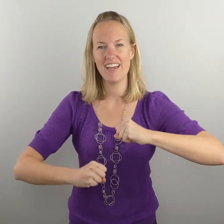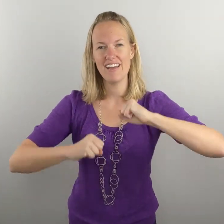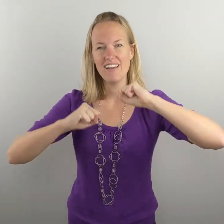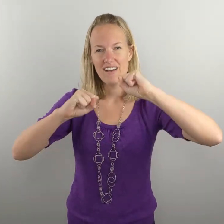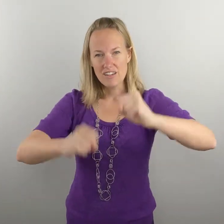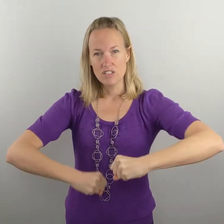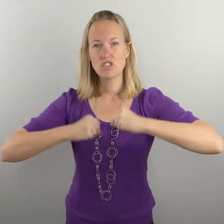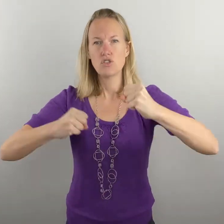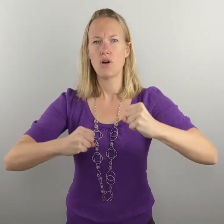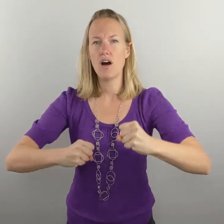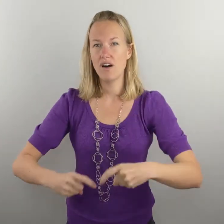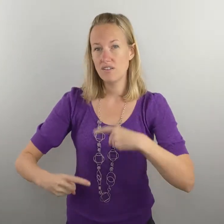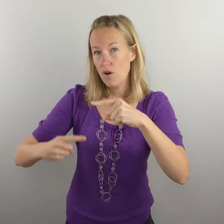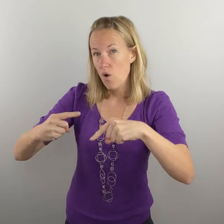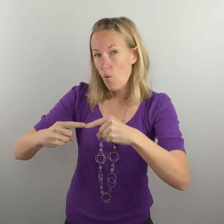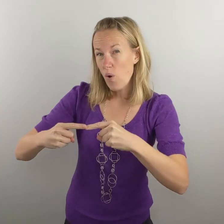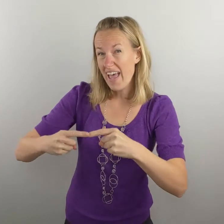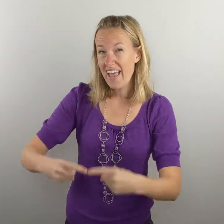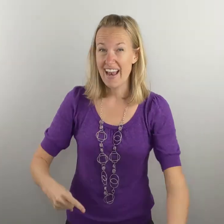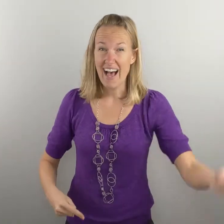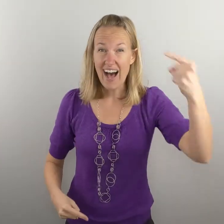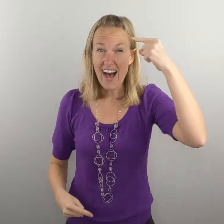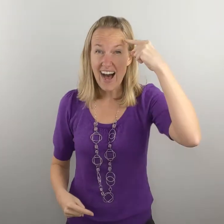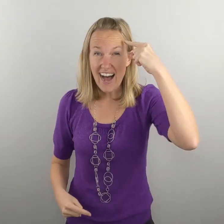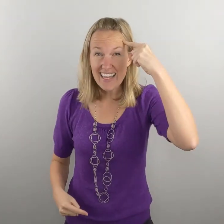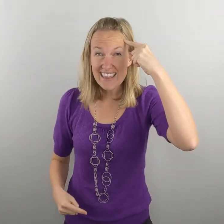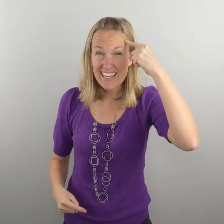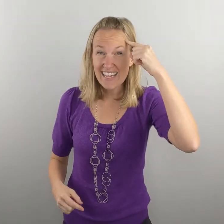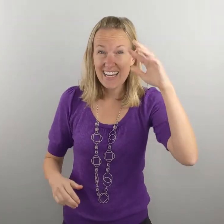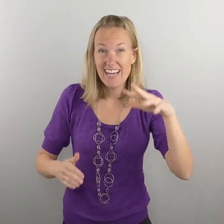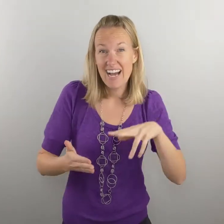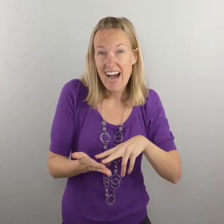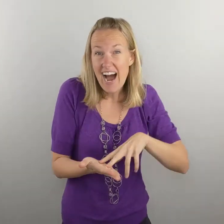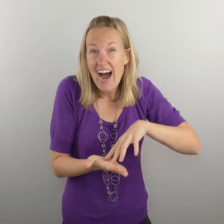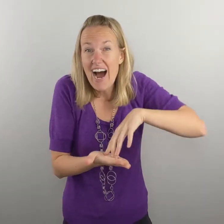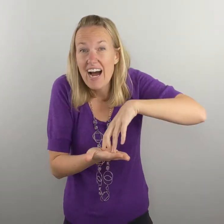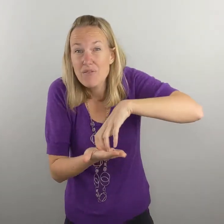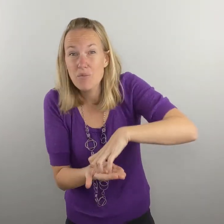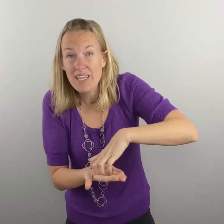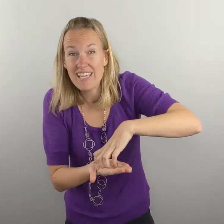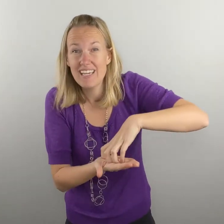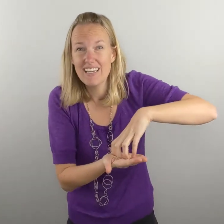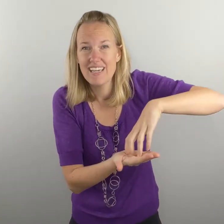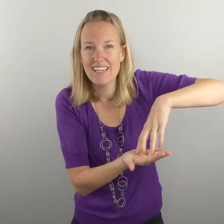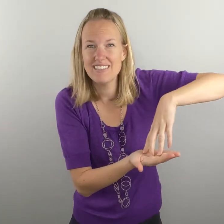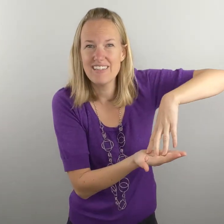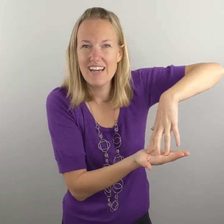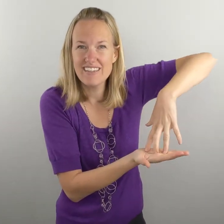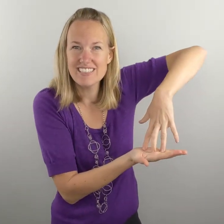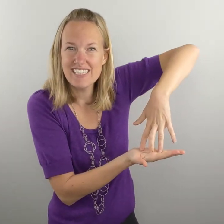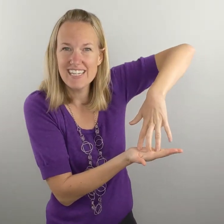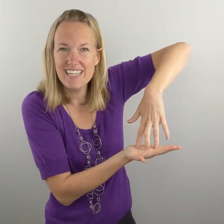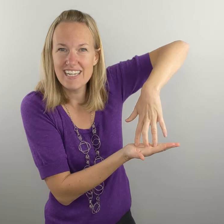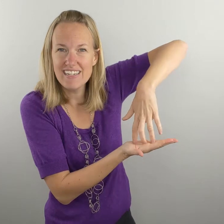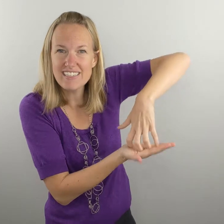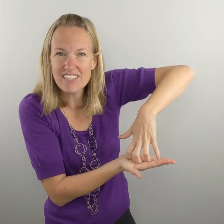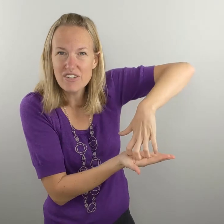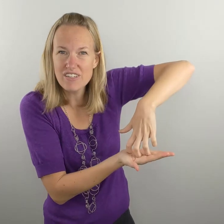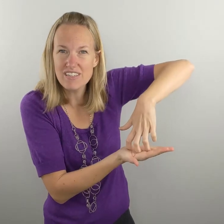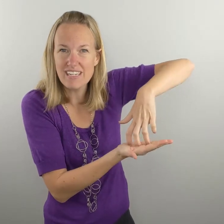okay. Strong when I think I'm weak, okay? So you're standing here and then you go to your